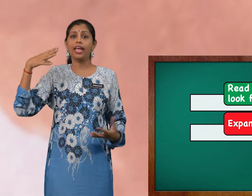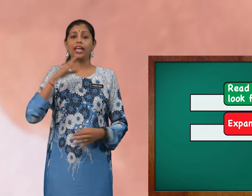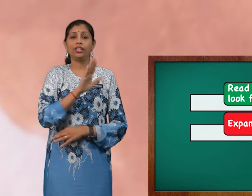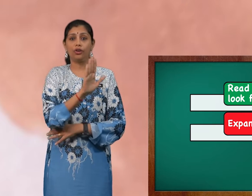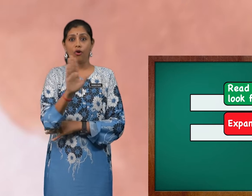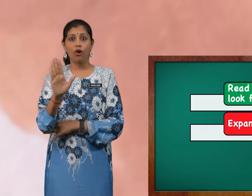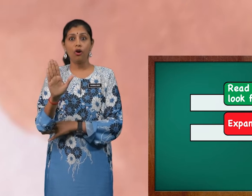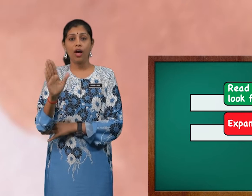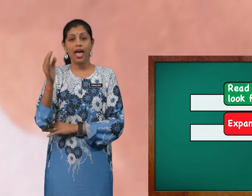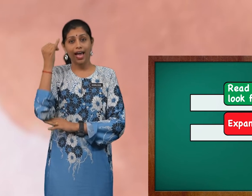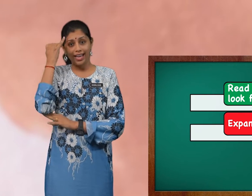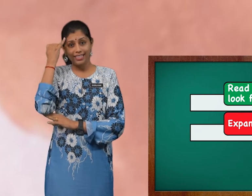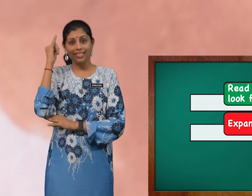expand your idea.